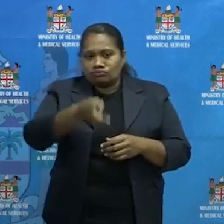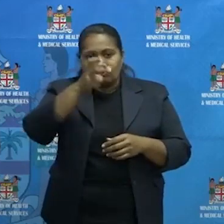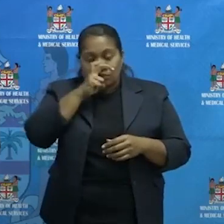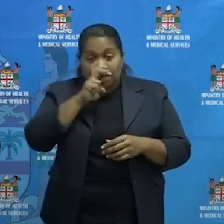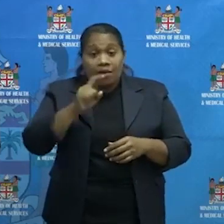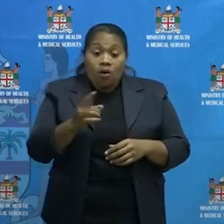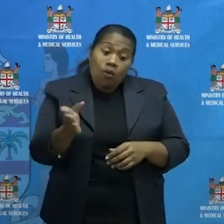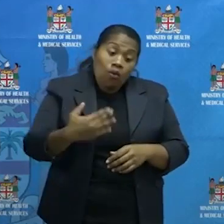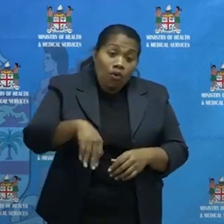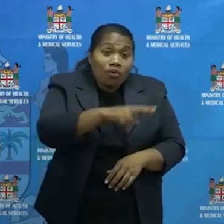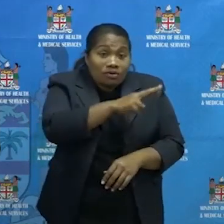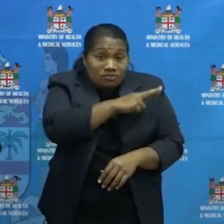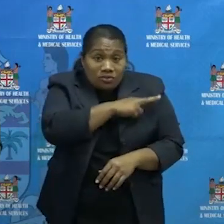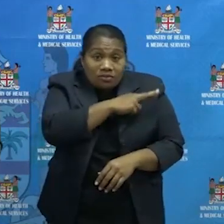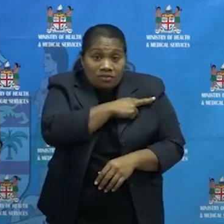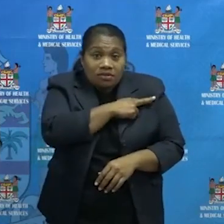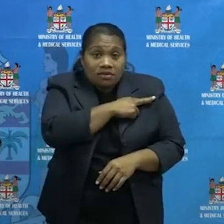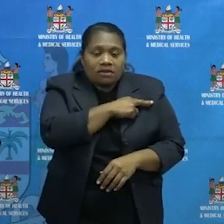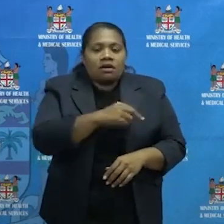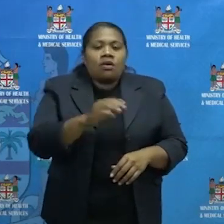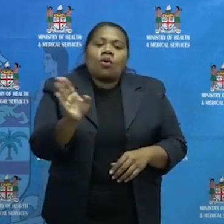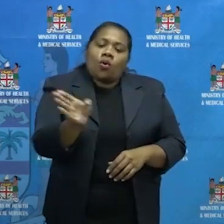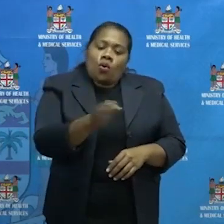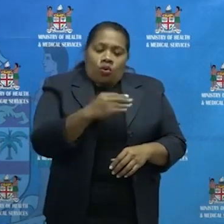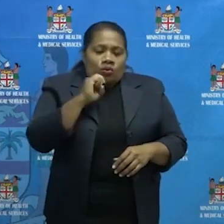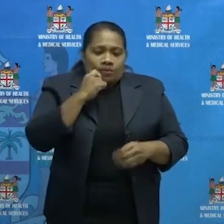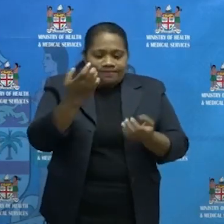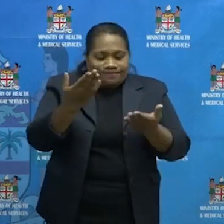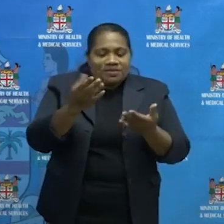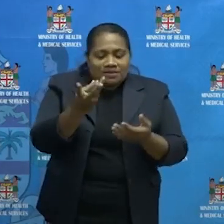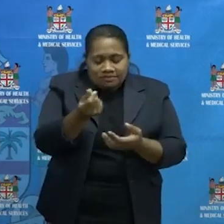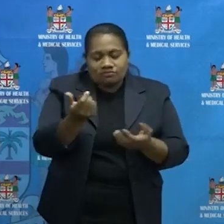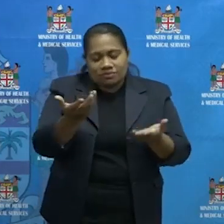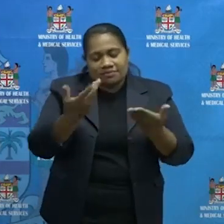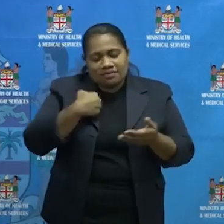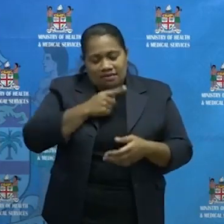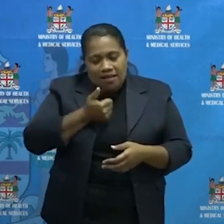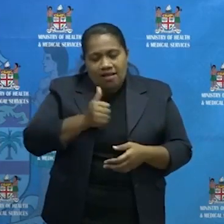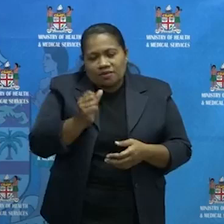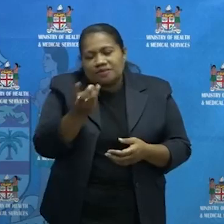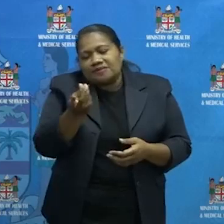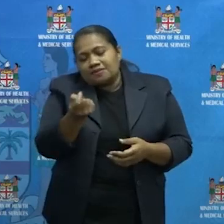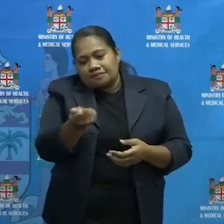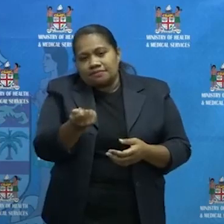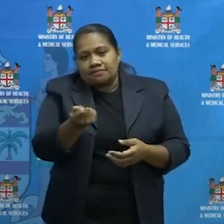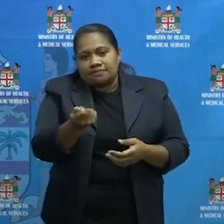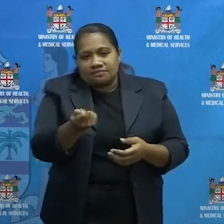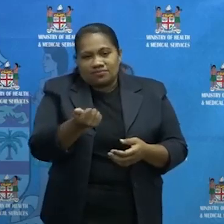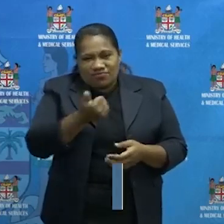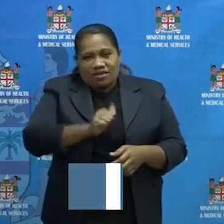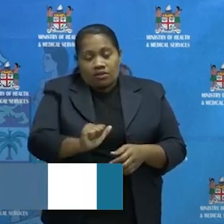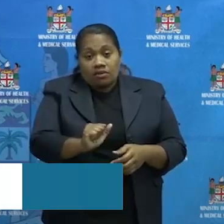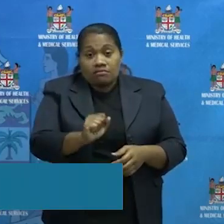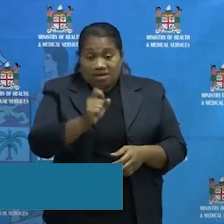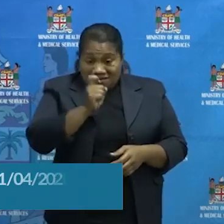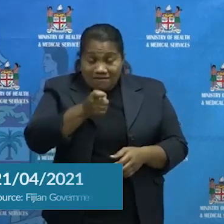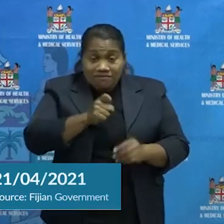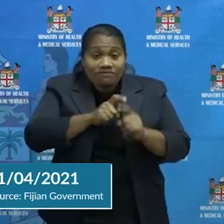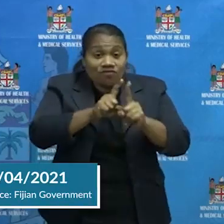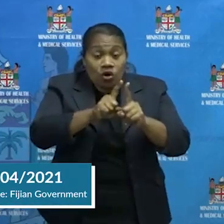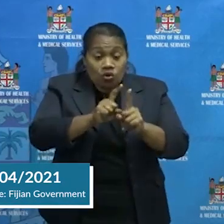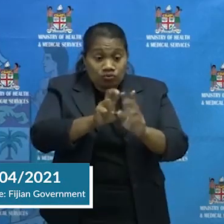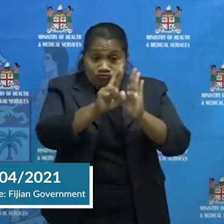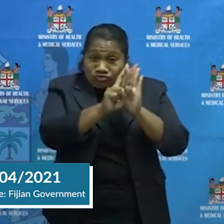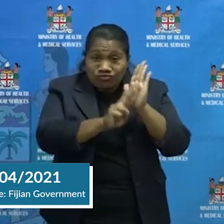will allow us some measure of normalcy in our lives. If we all follow these rules, we can go through our